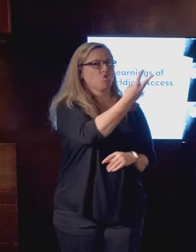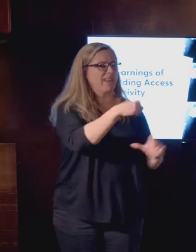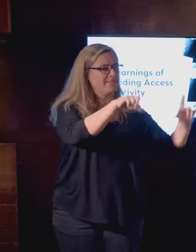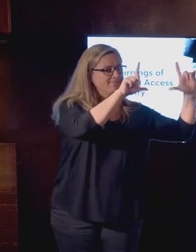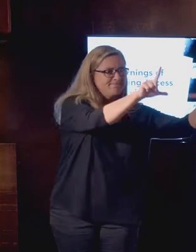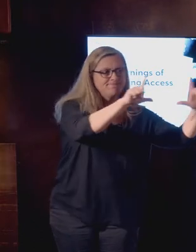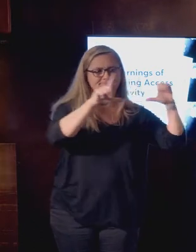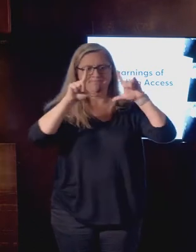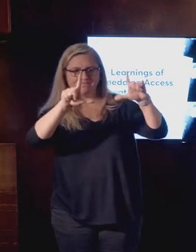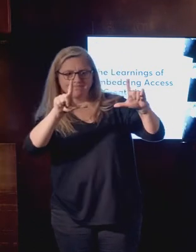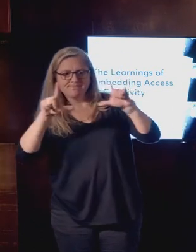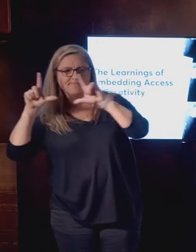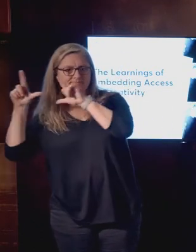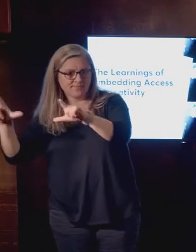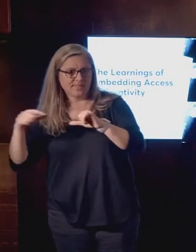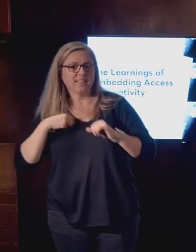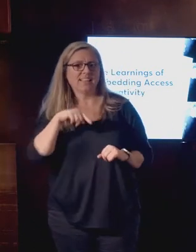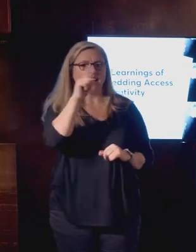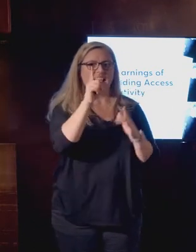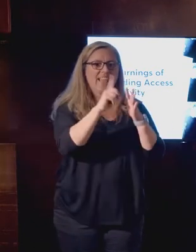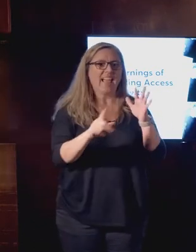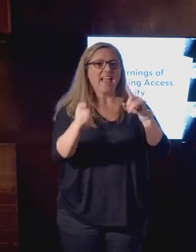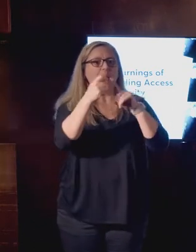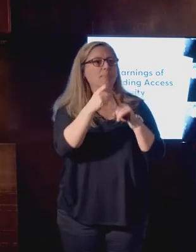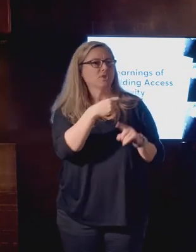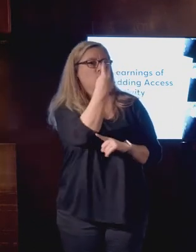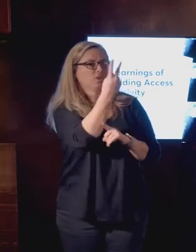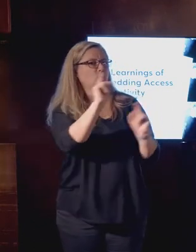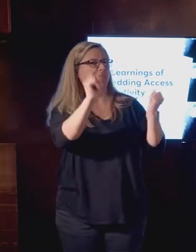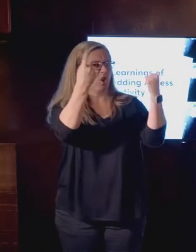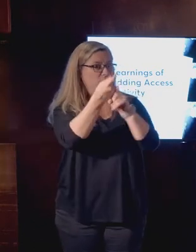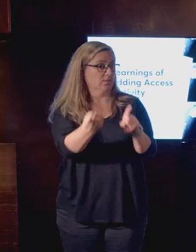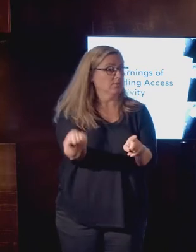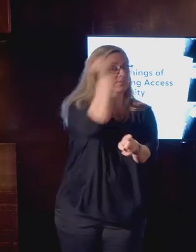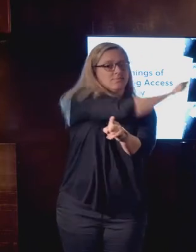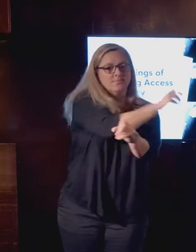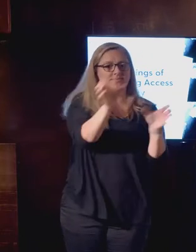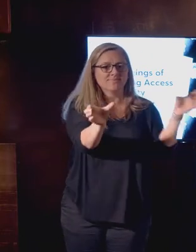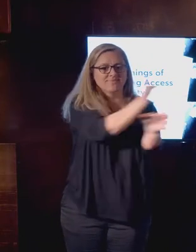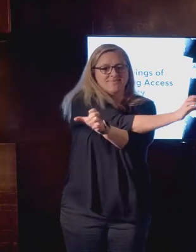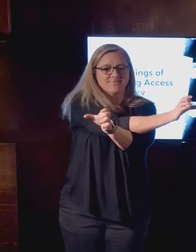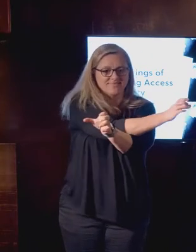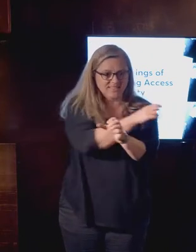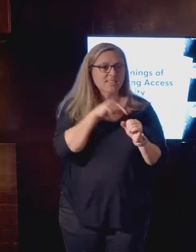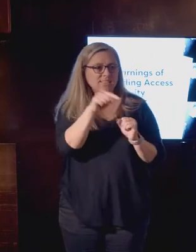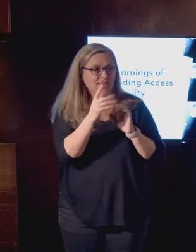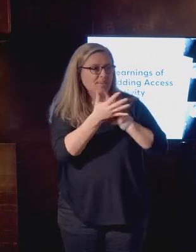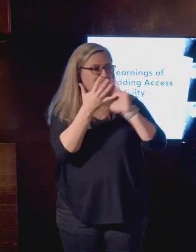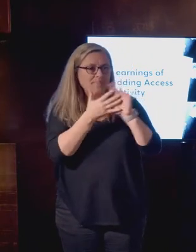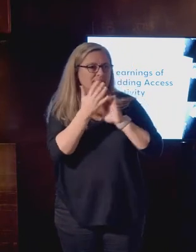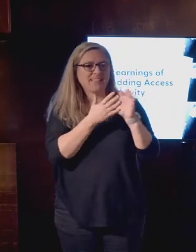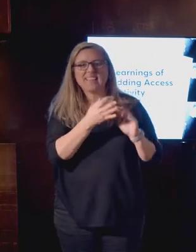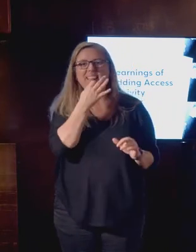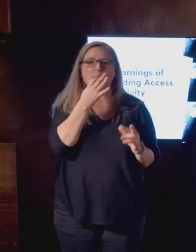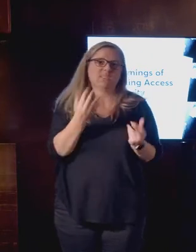and we staged episode two first because it's a bit of a sci-fi thing to do, and also just a bit of a